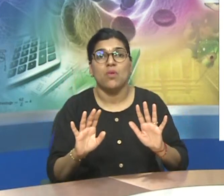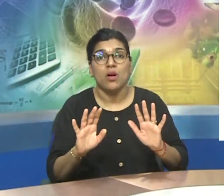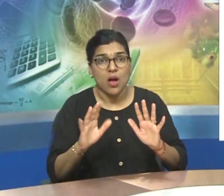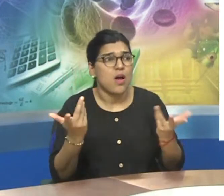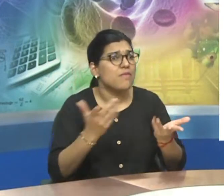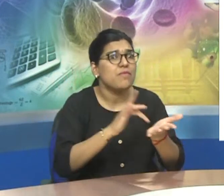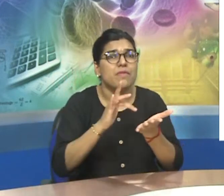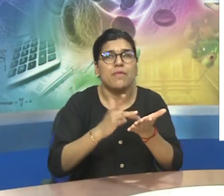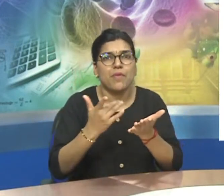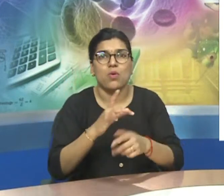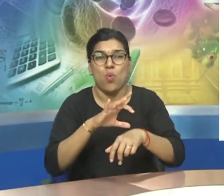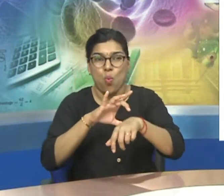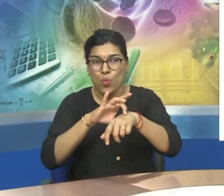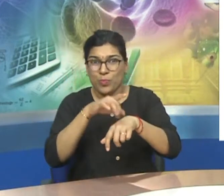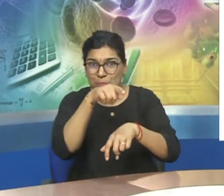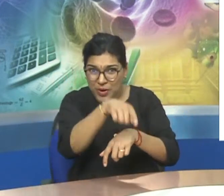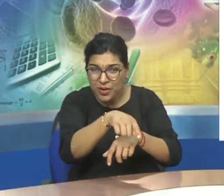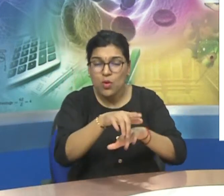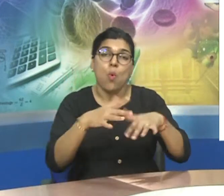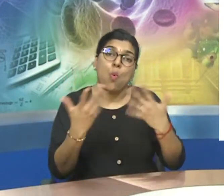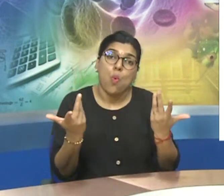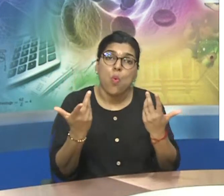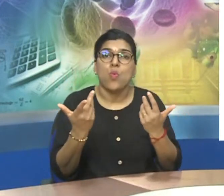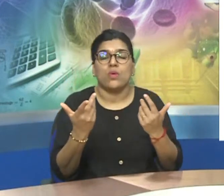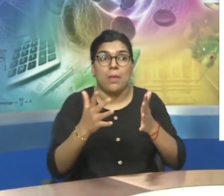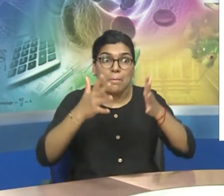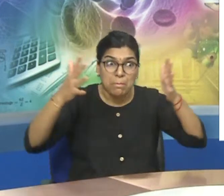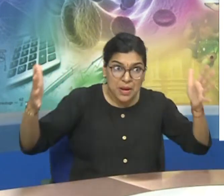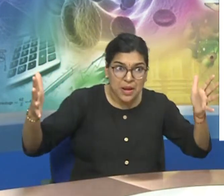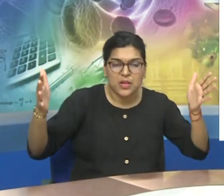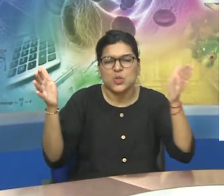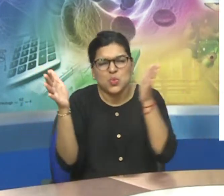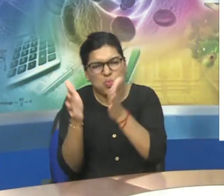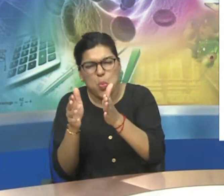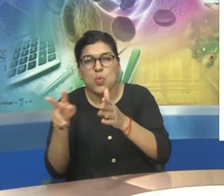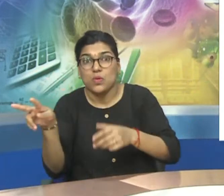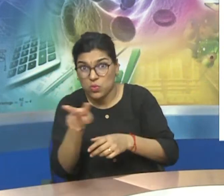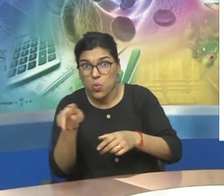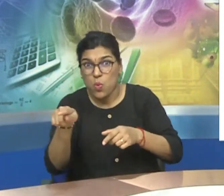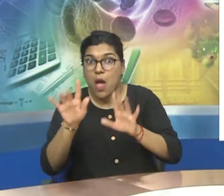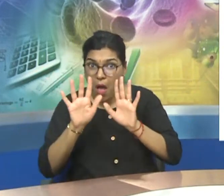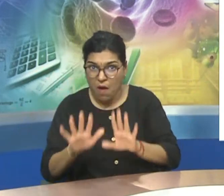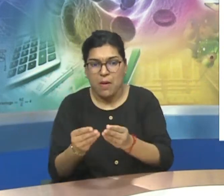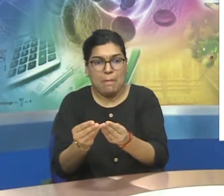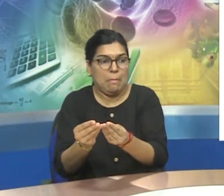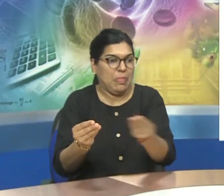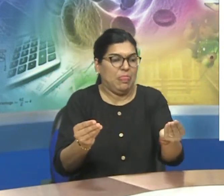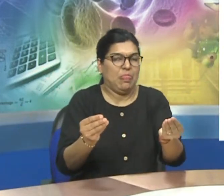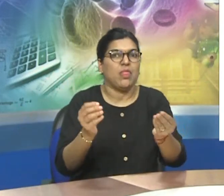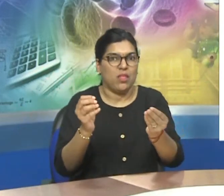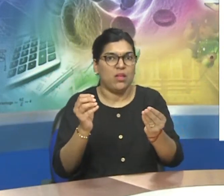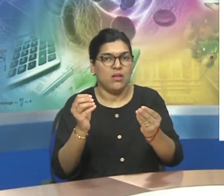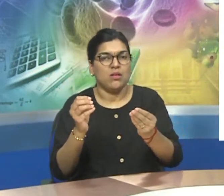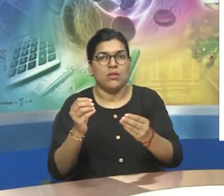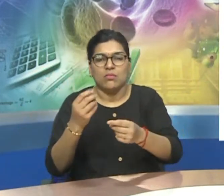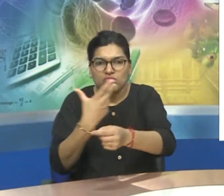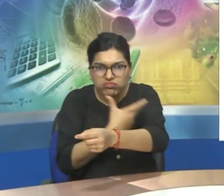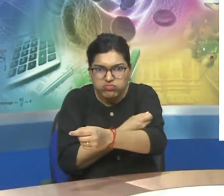The huge dumps of biomedical wastes which are disposed of by hospitals